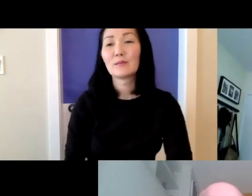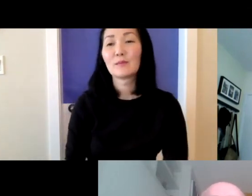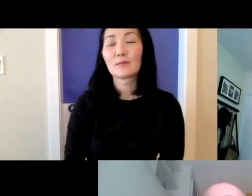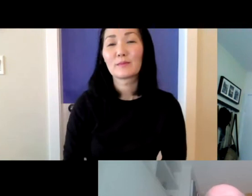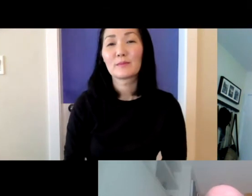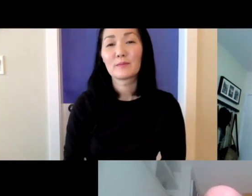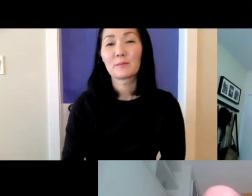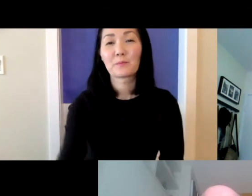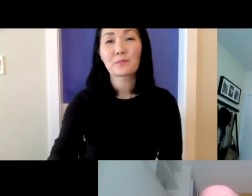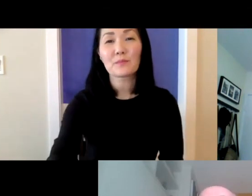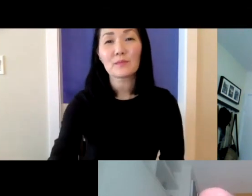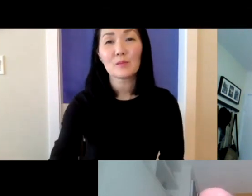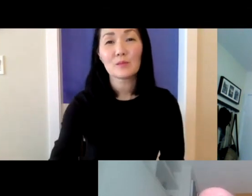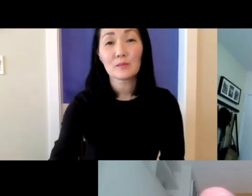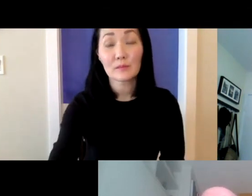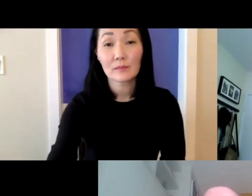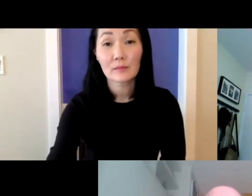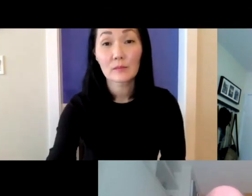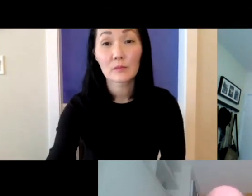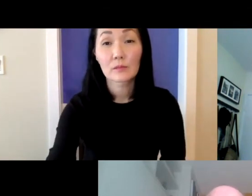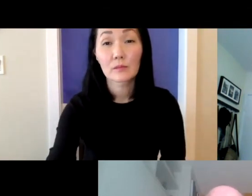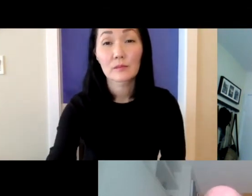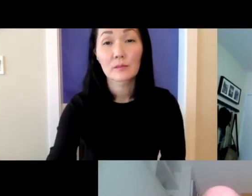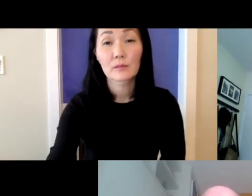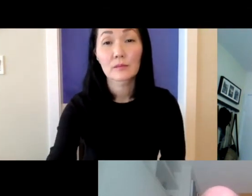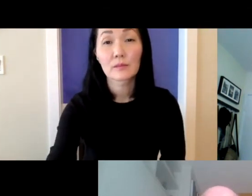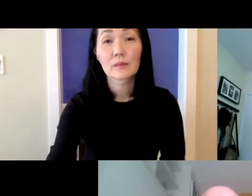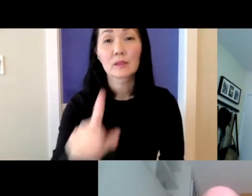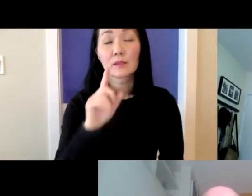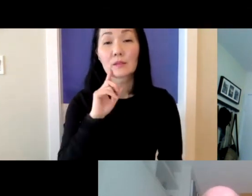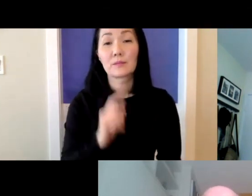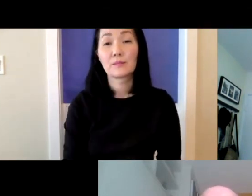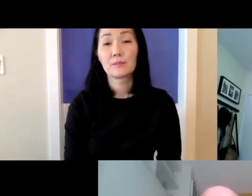Okay. If you want to wrap up this poll, Seth.